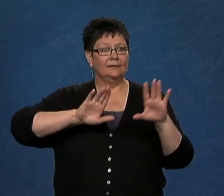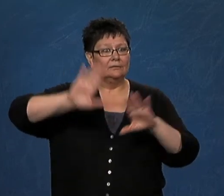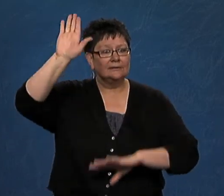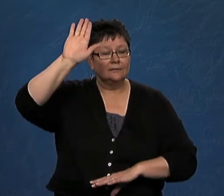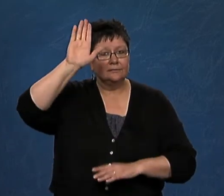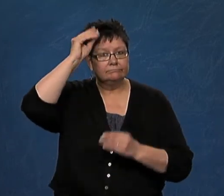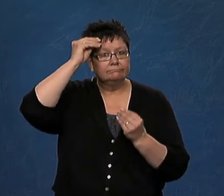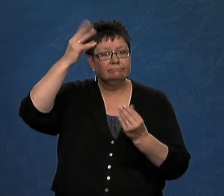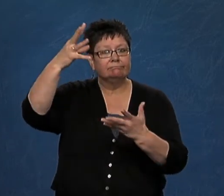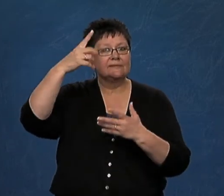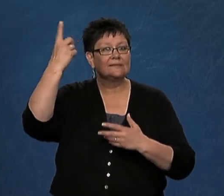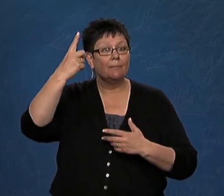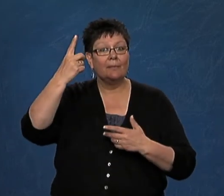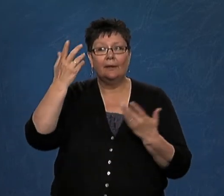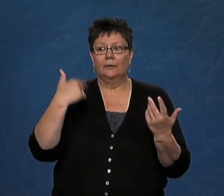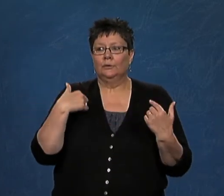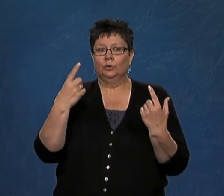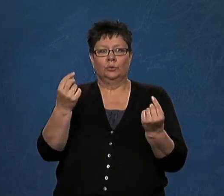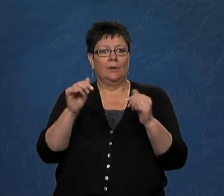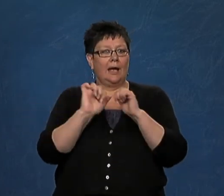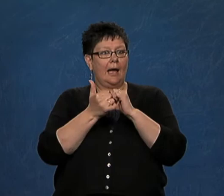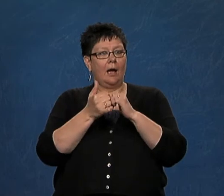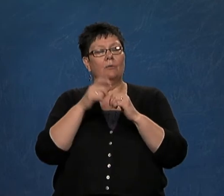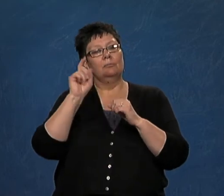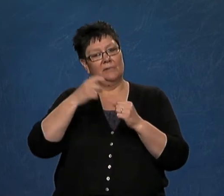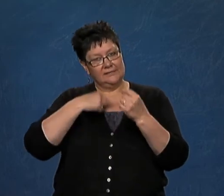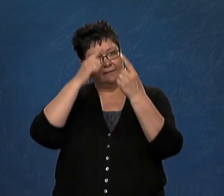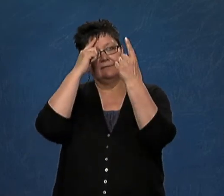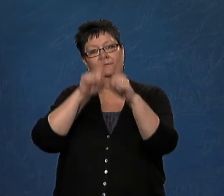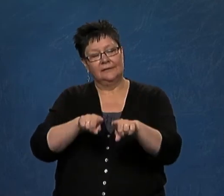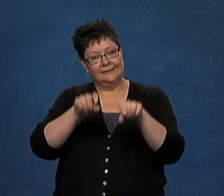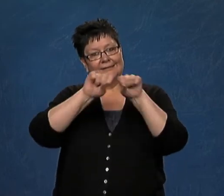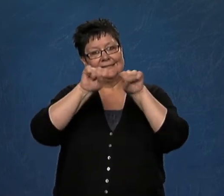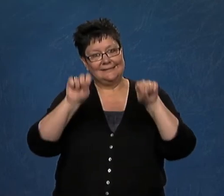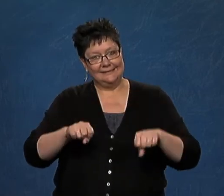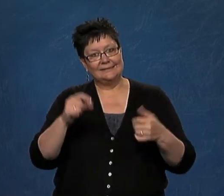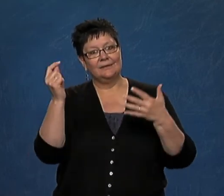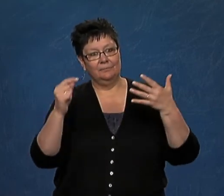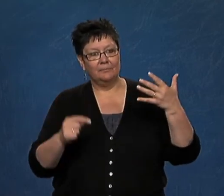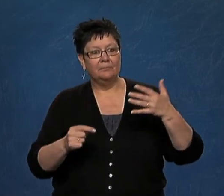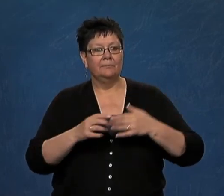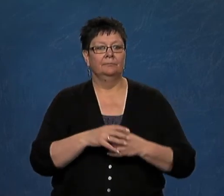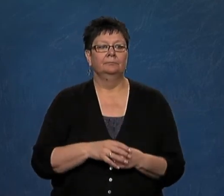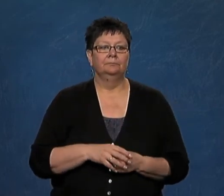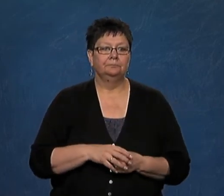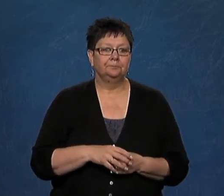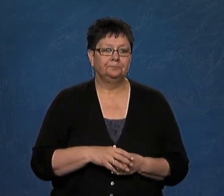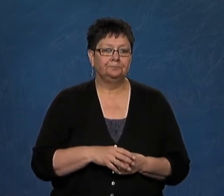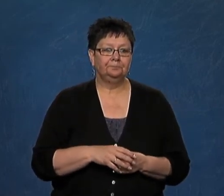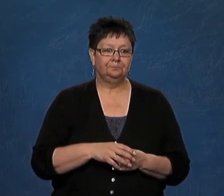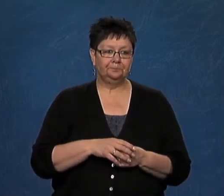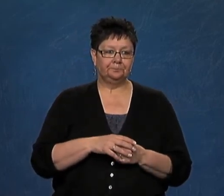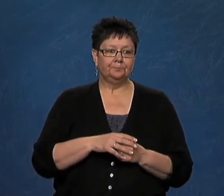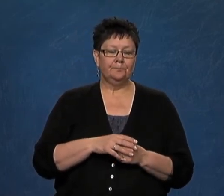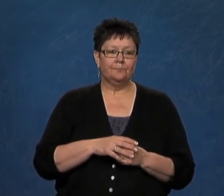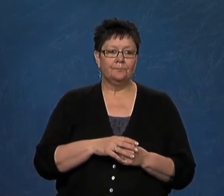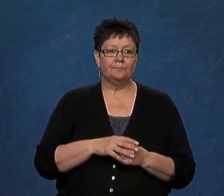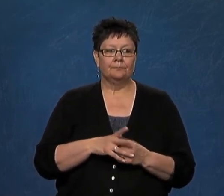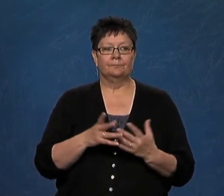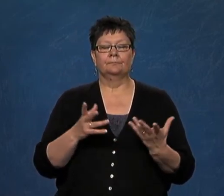there's any clarification that needs to happen or sharing of information, that has to be discussed and developed